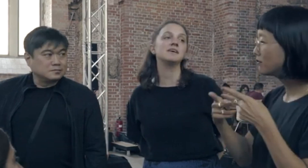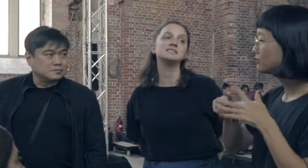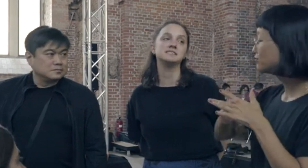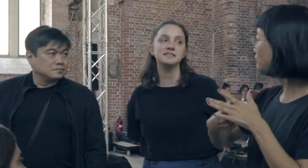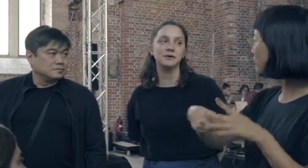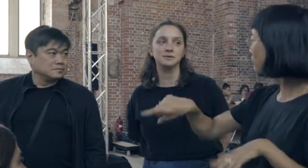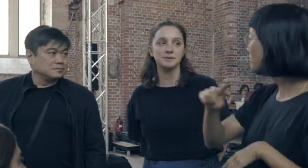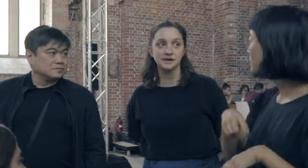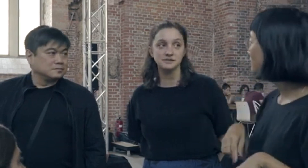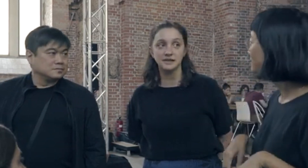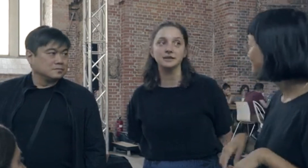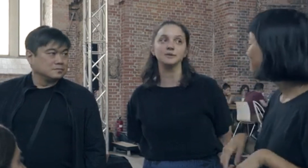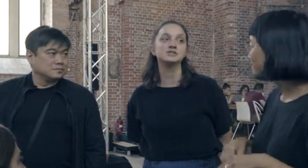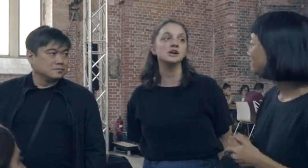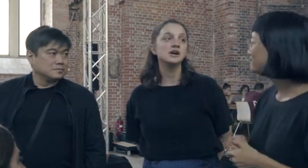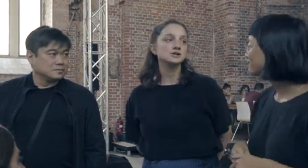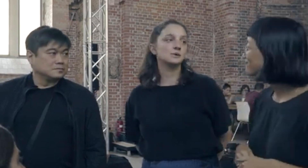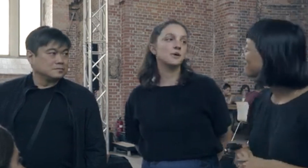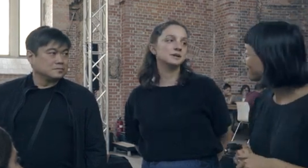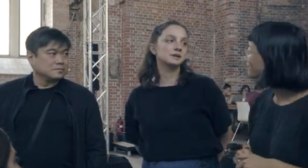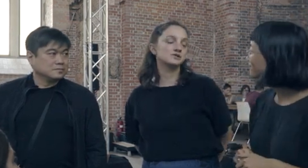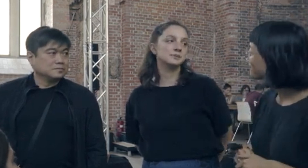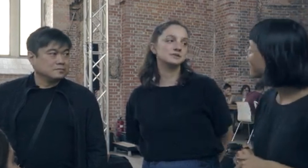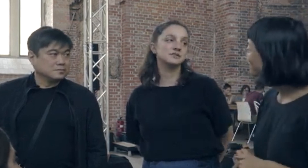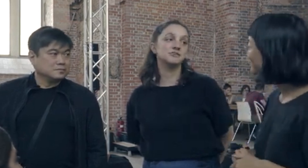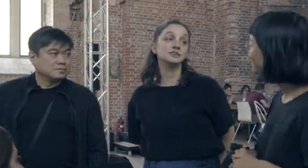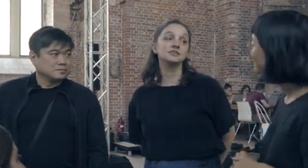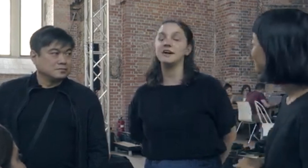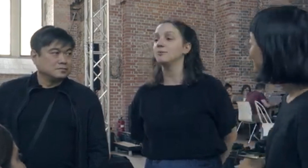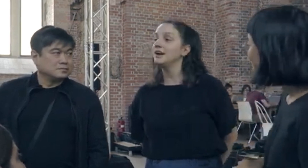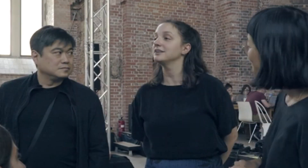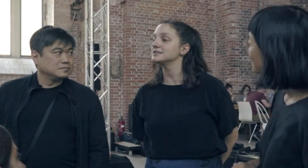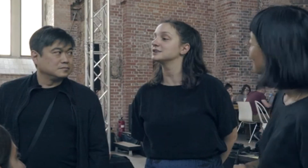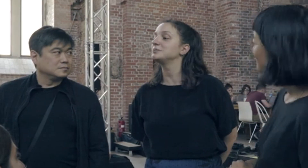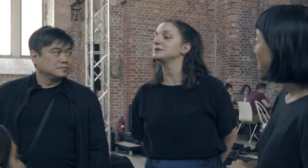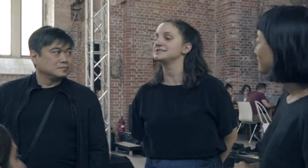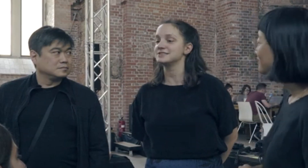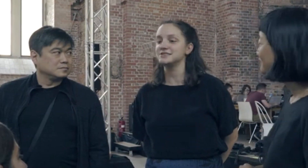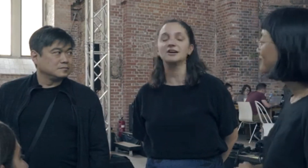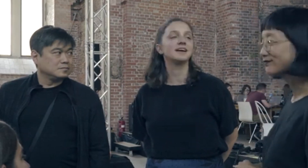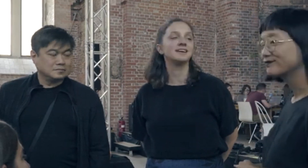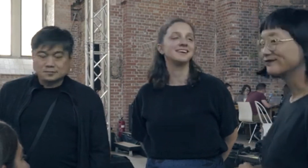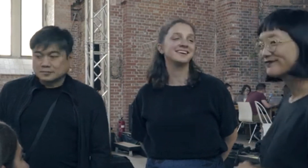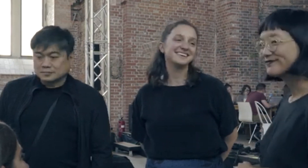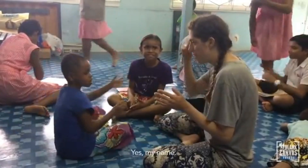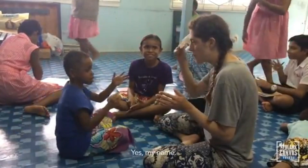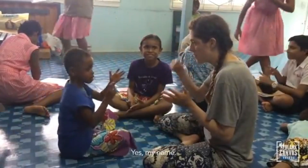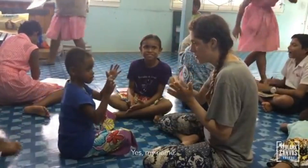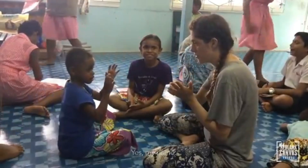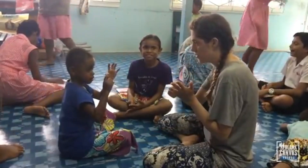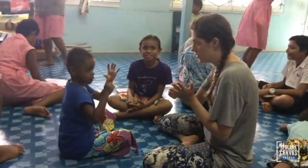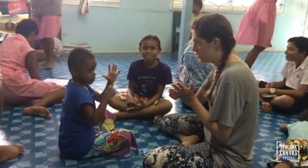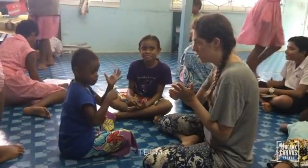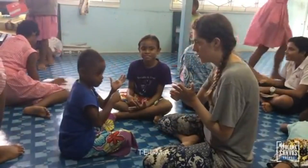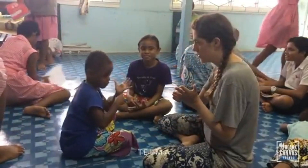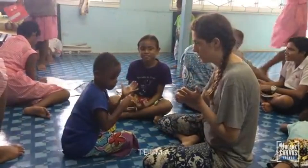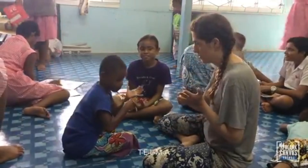events, ASL has become the lingua franca of deaf communities worldwide. Now, the World Health Organization,